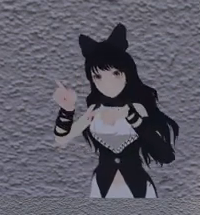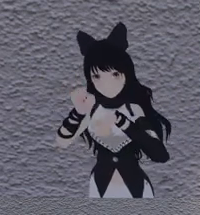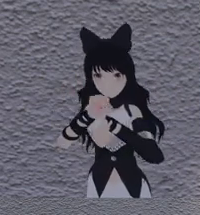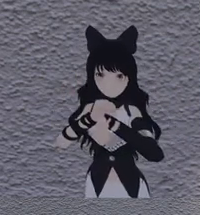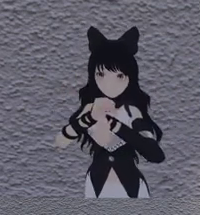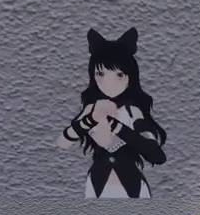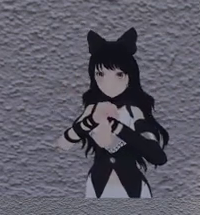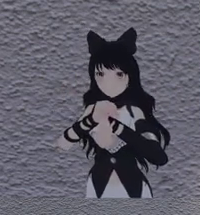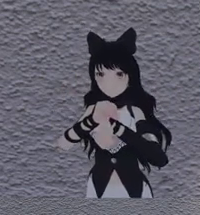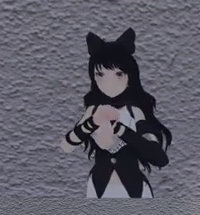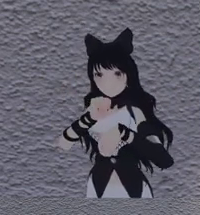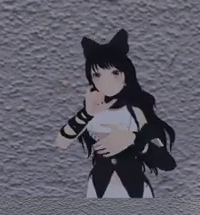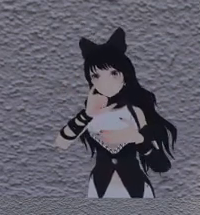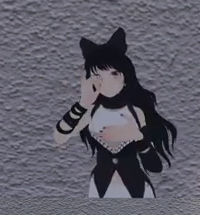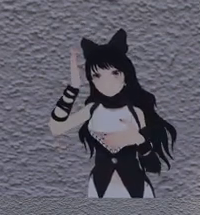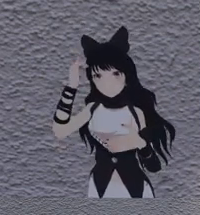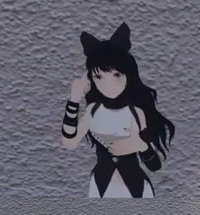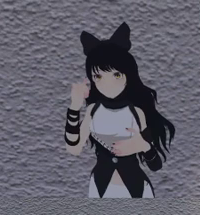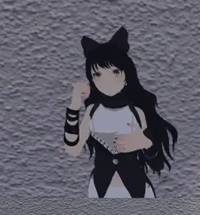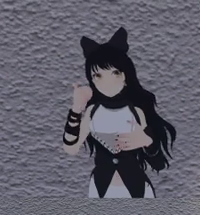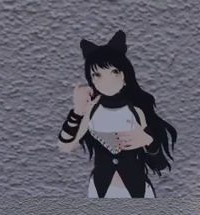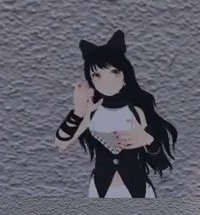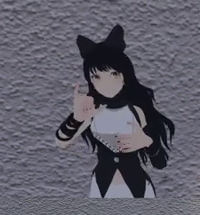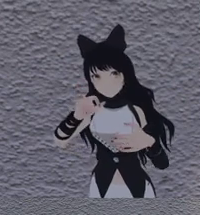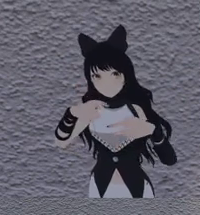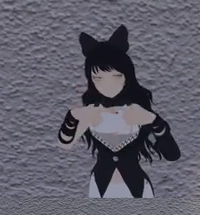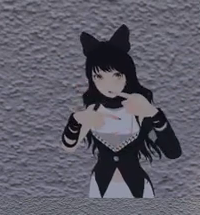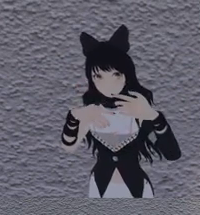when I'm done, I'll come back to work. The break.